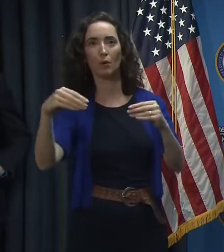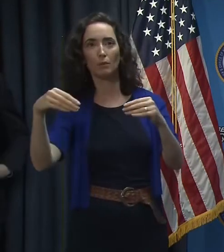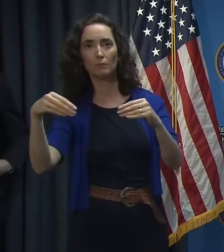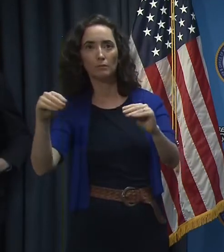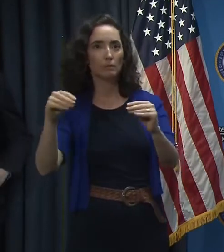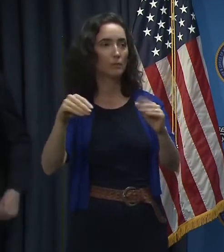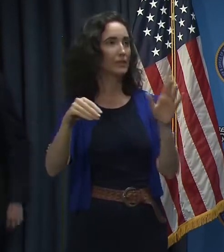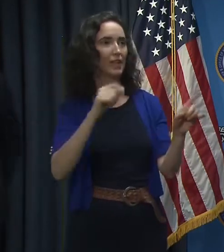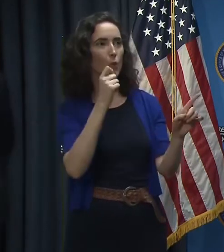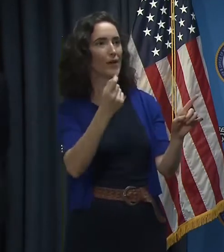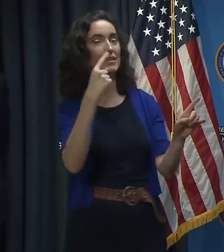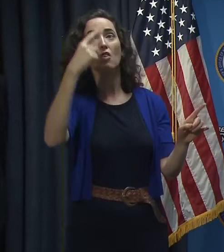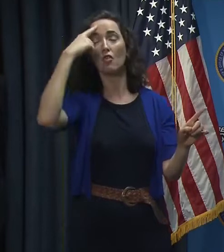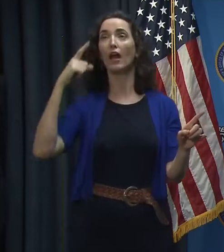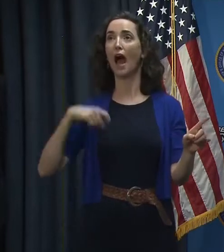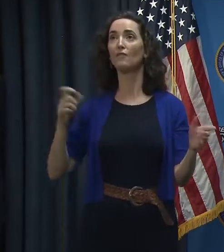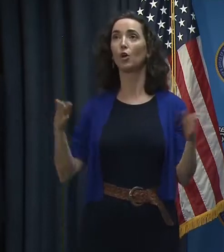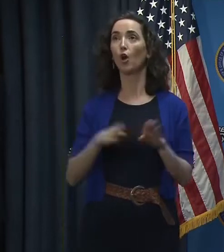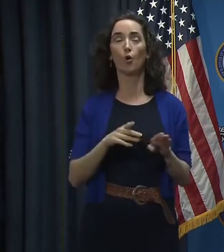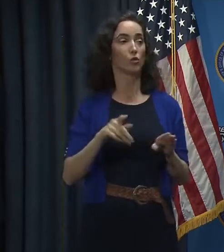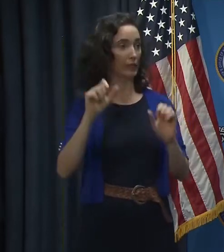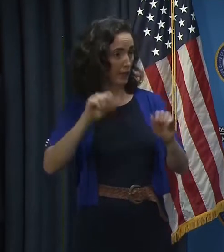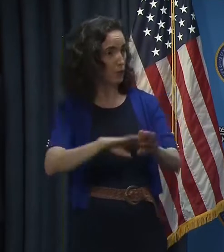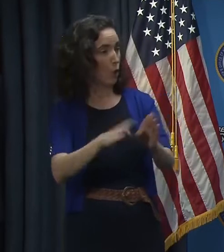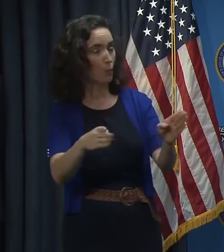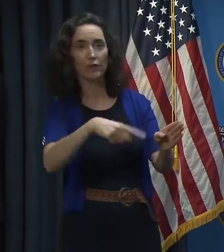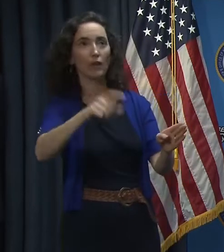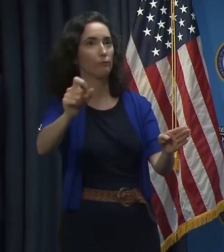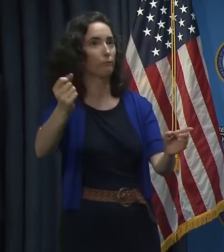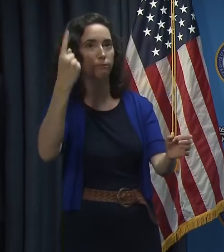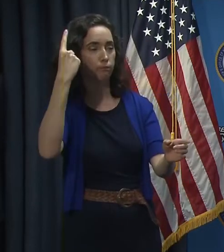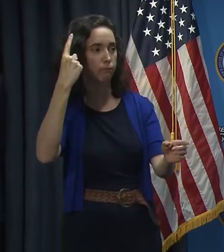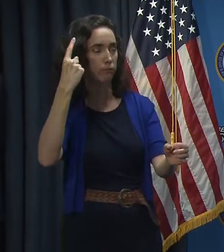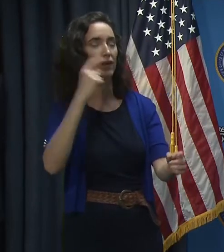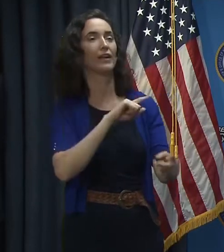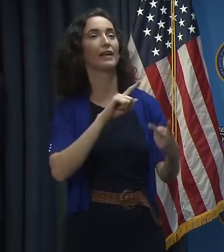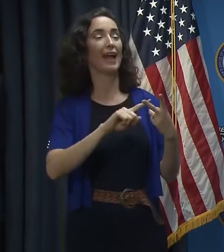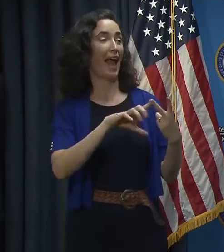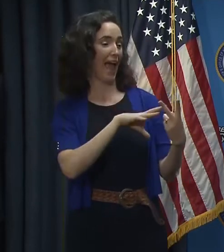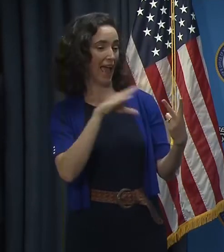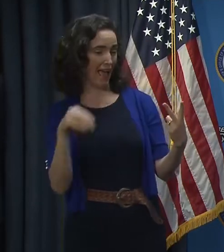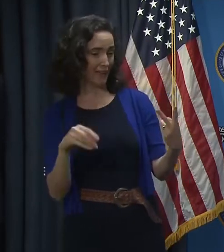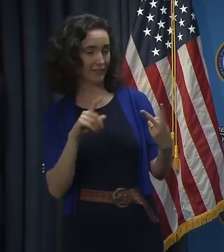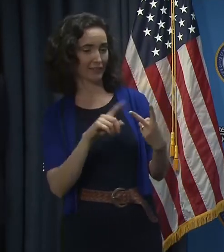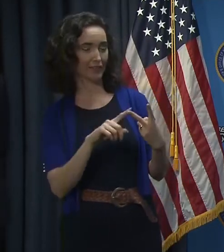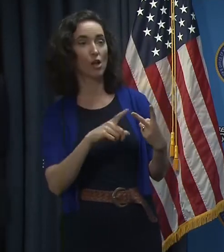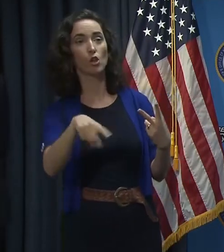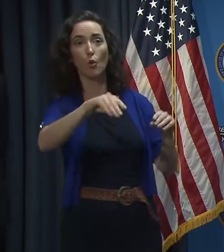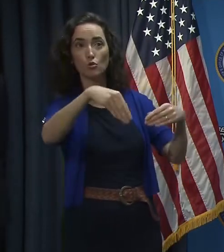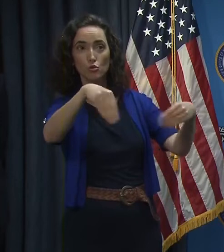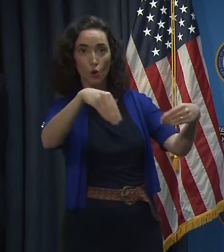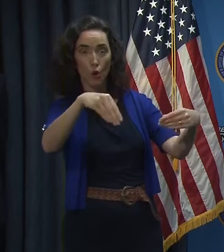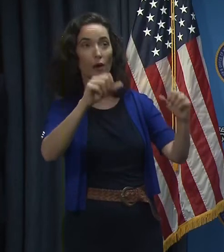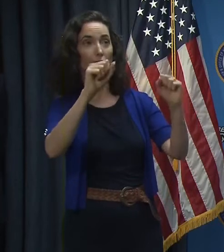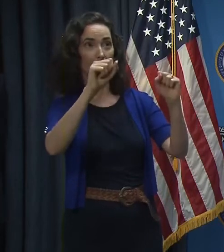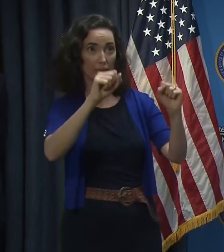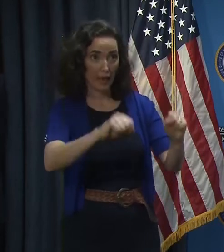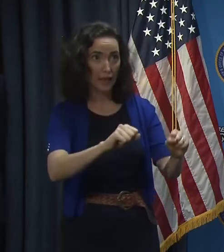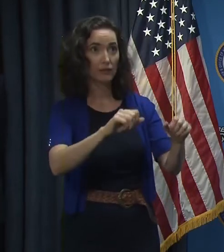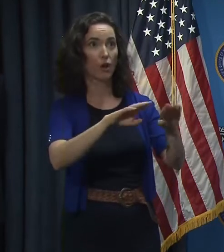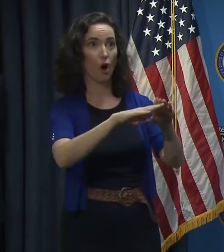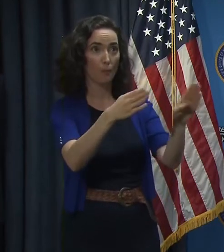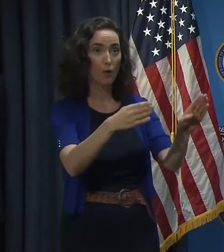open under the existing stay-at-home order? And then also, how do you square the ability for those stores to be open while you're still telling